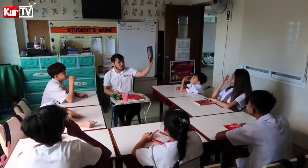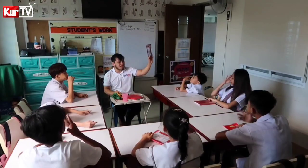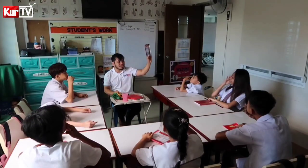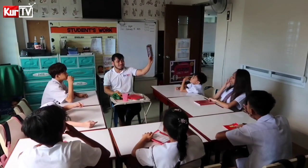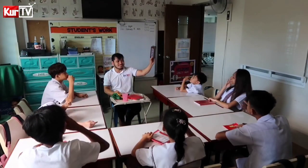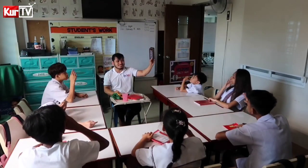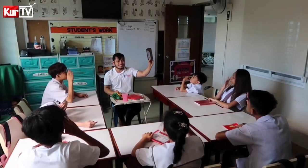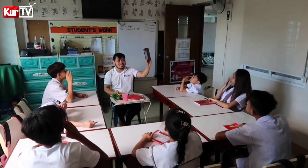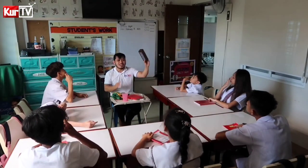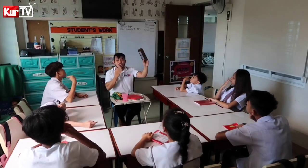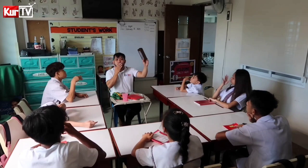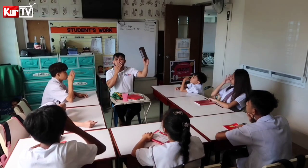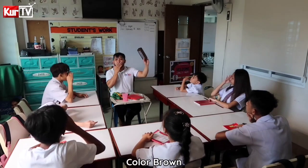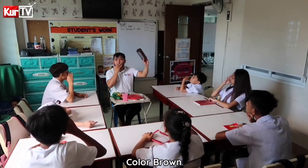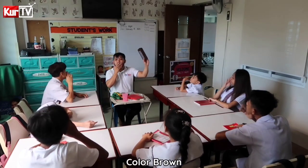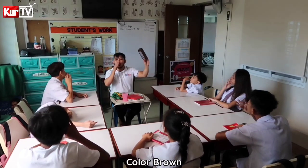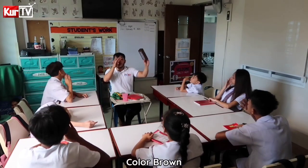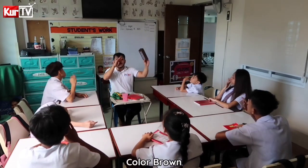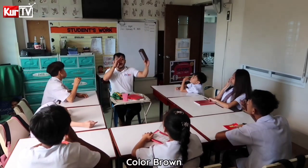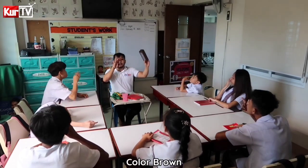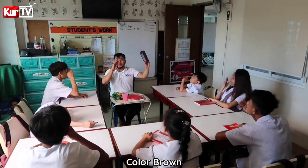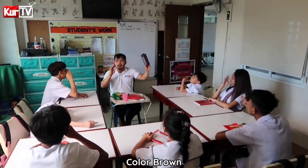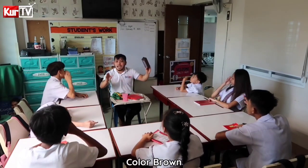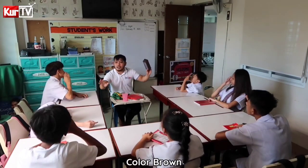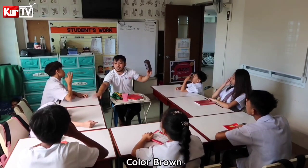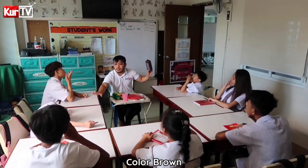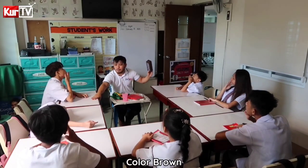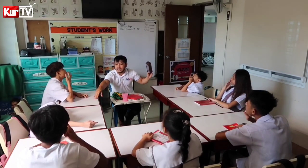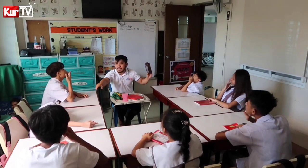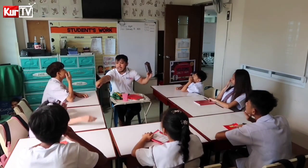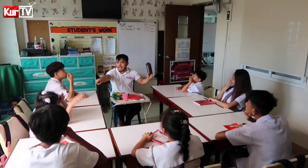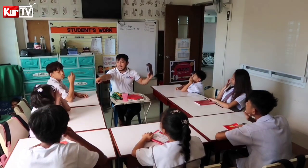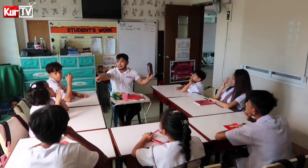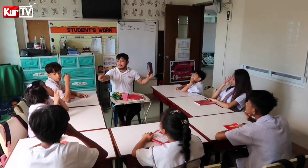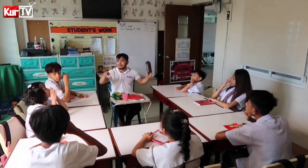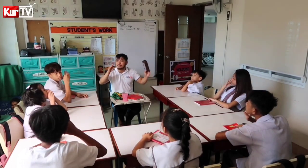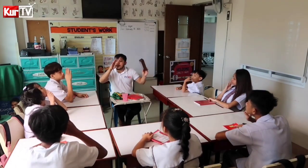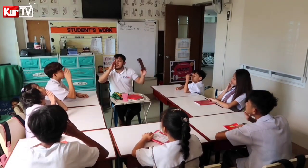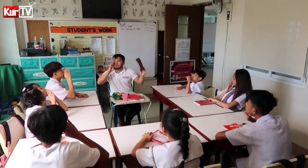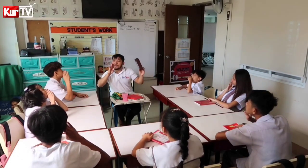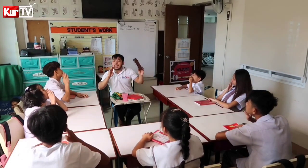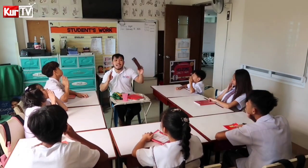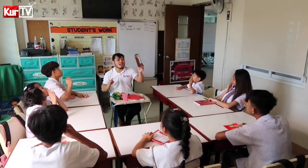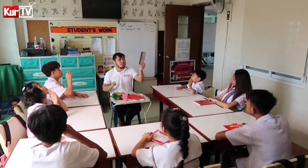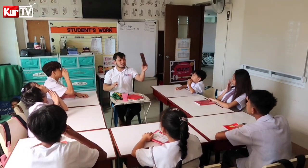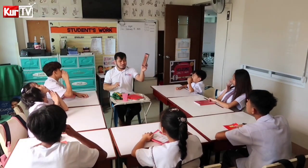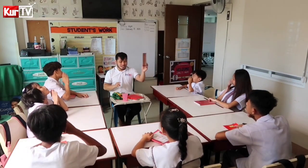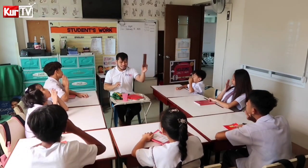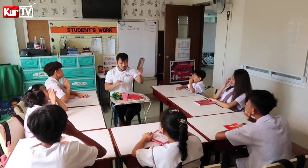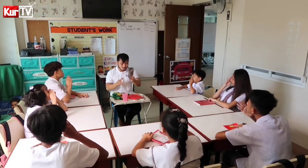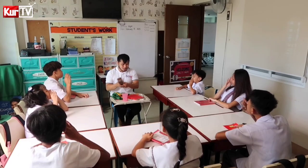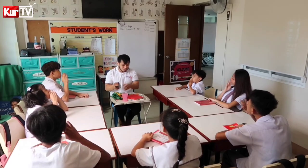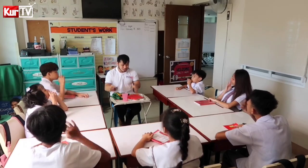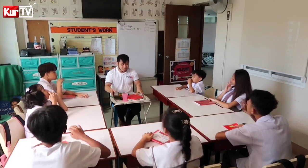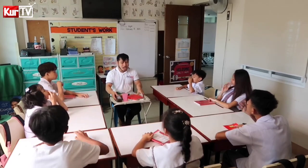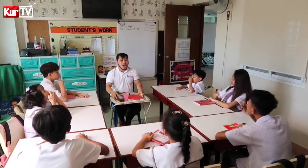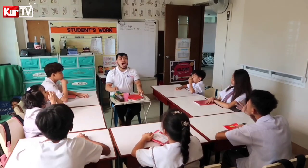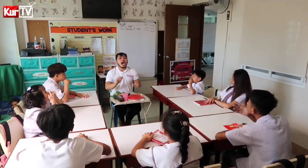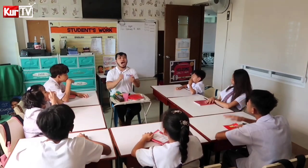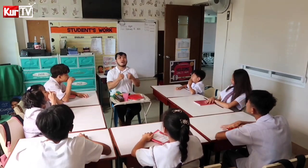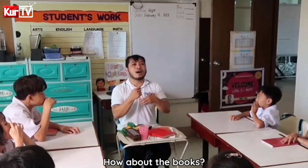one. Color brown. Sabrina. Brown. Very good. How